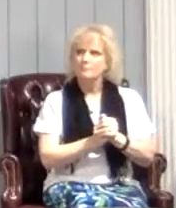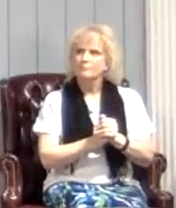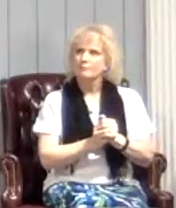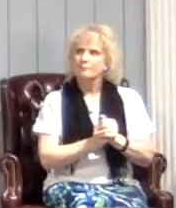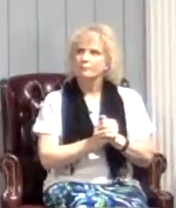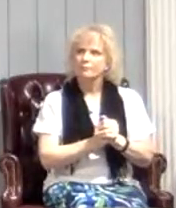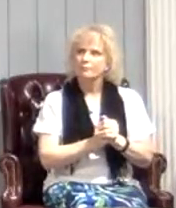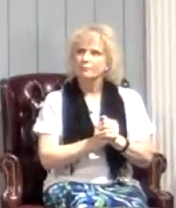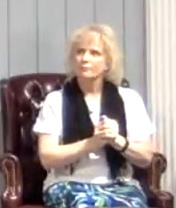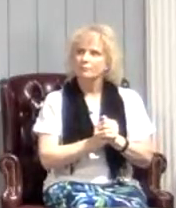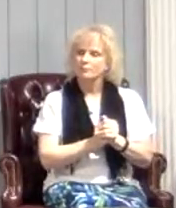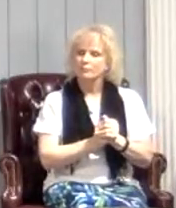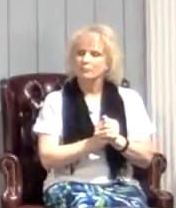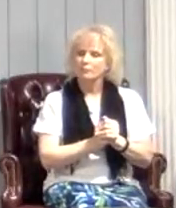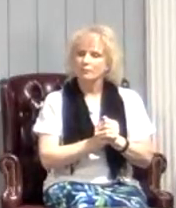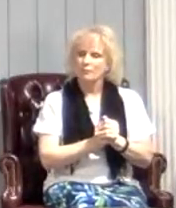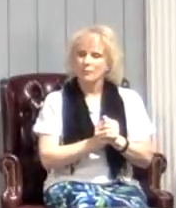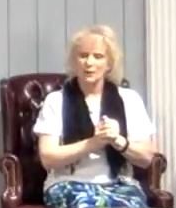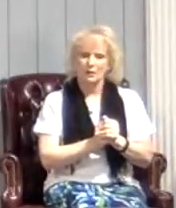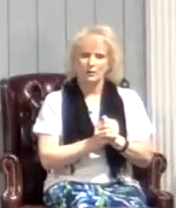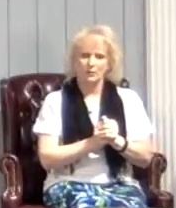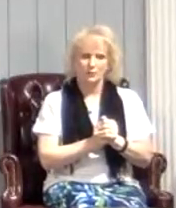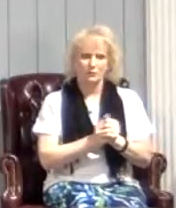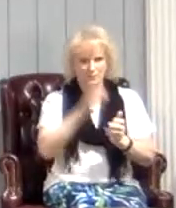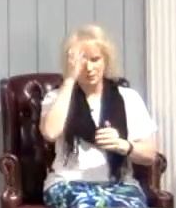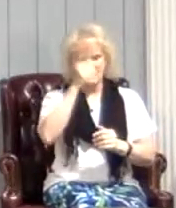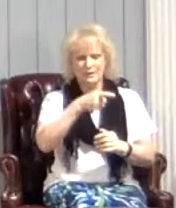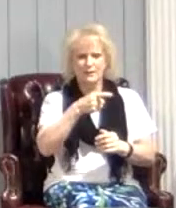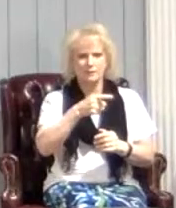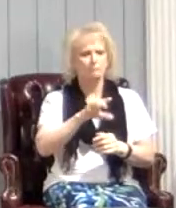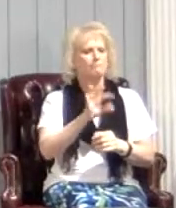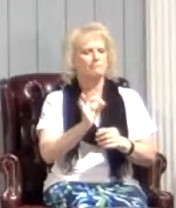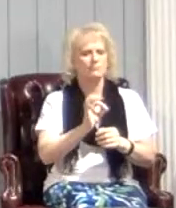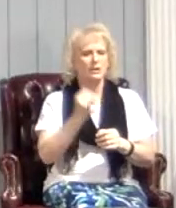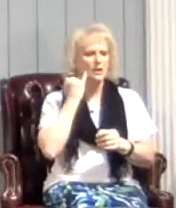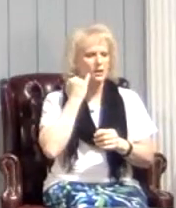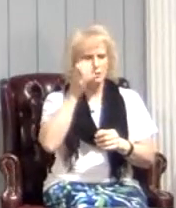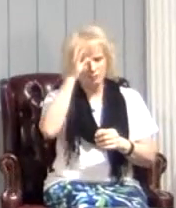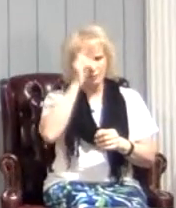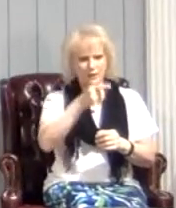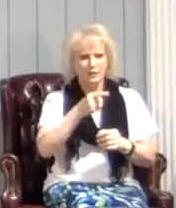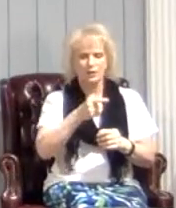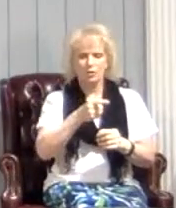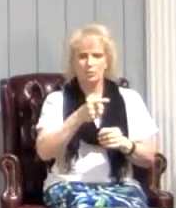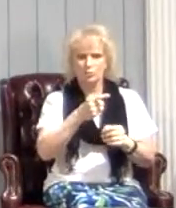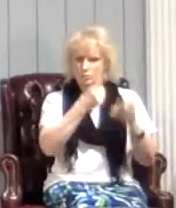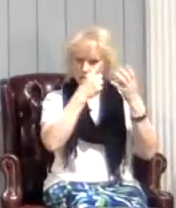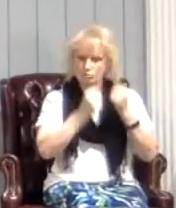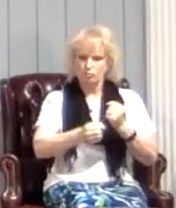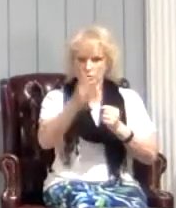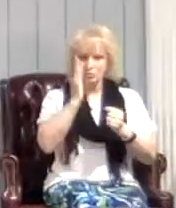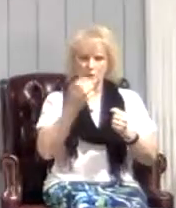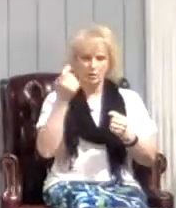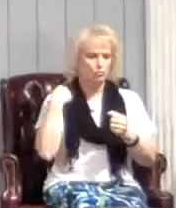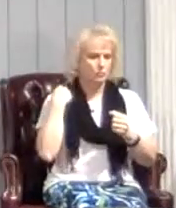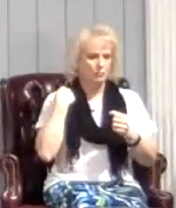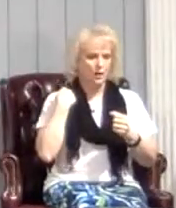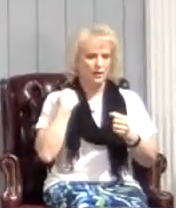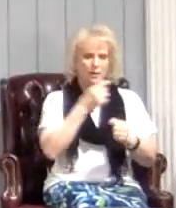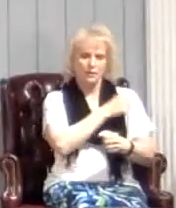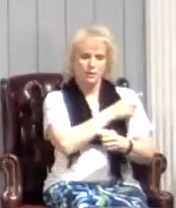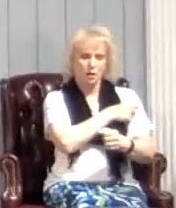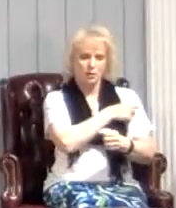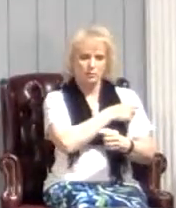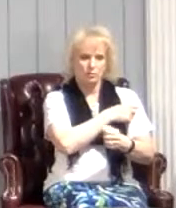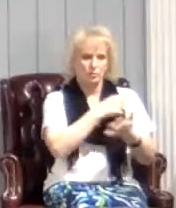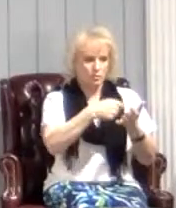agreement between him and his boss. And so he decided, though, that if he could not trust God to remind the doctor to pay him, how could he